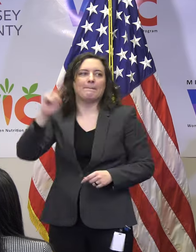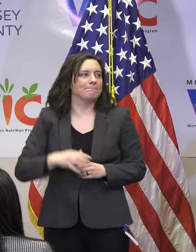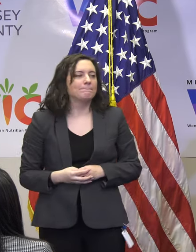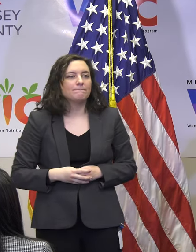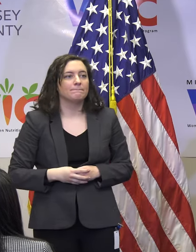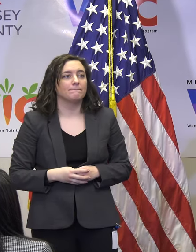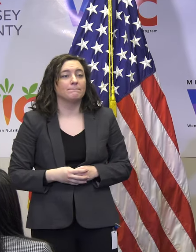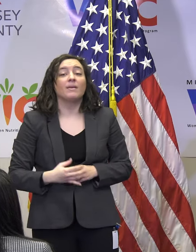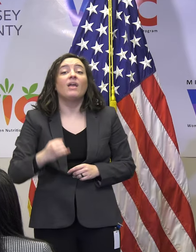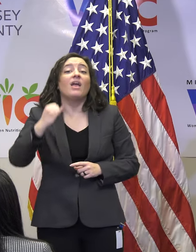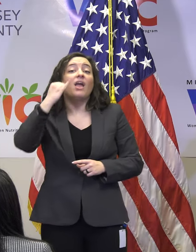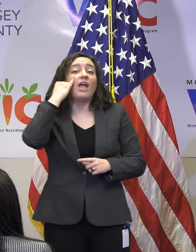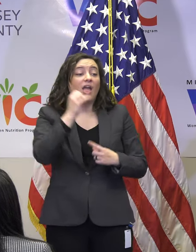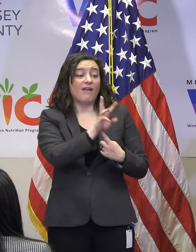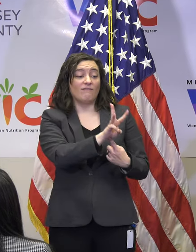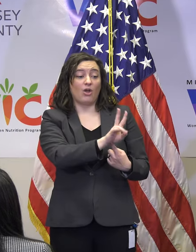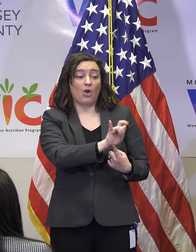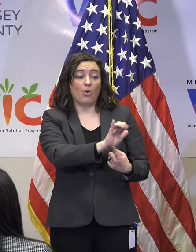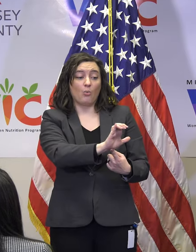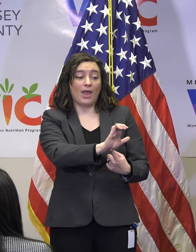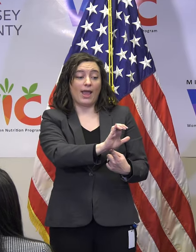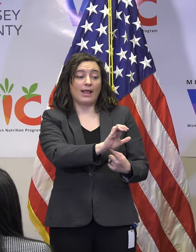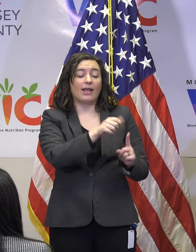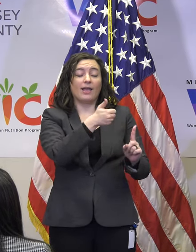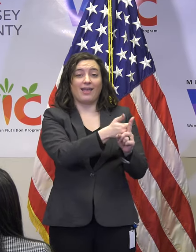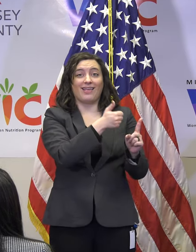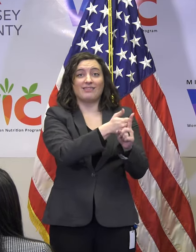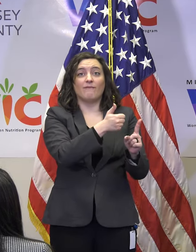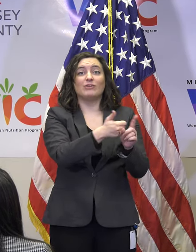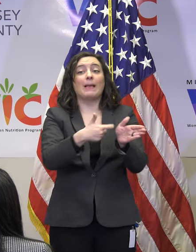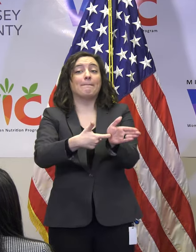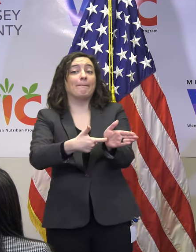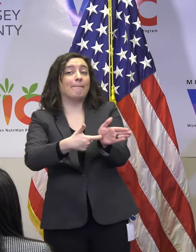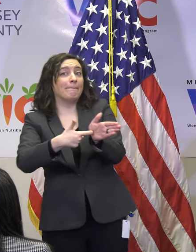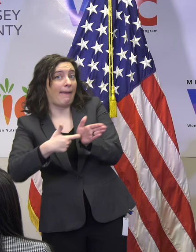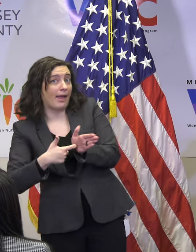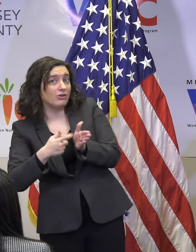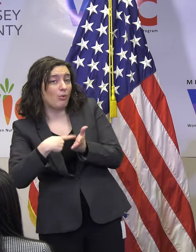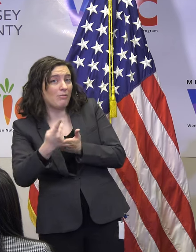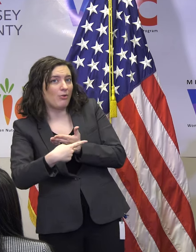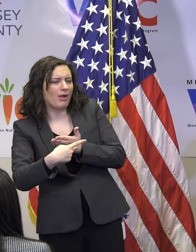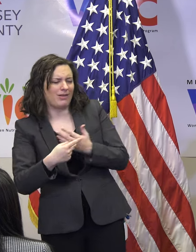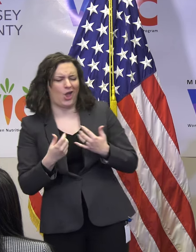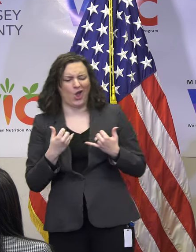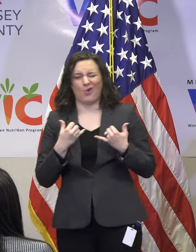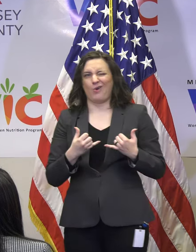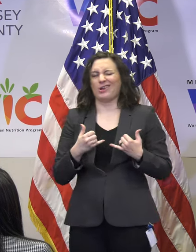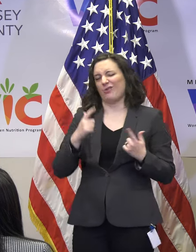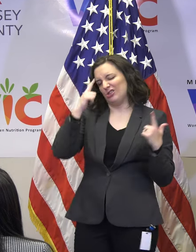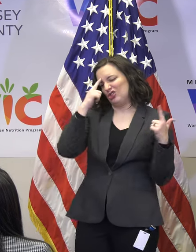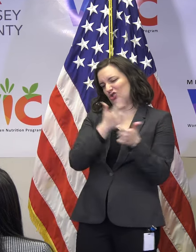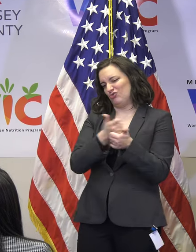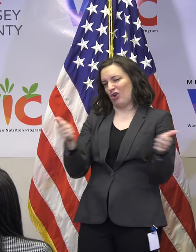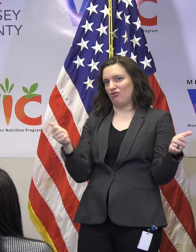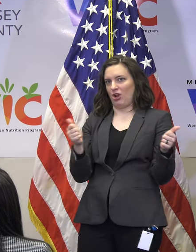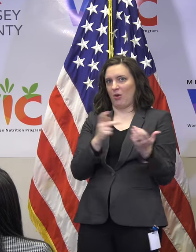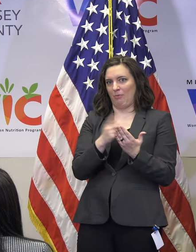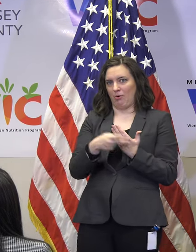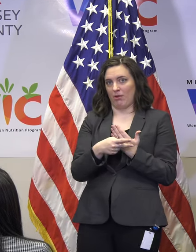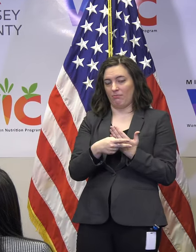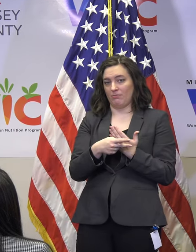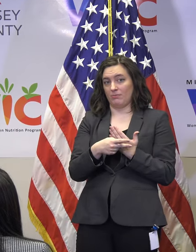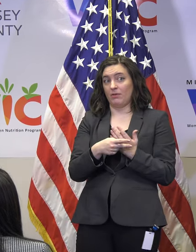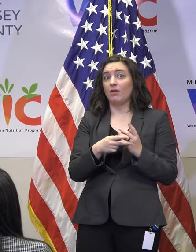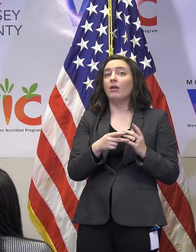what is called a mandatory program as opposed to a discretionary budget program. The difference being a SNAP program, for example, is mandatory.